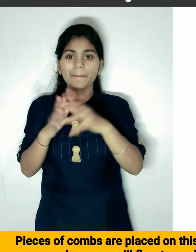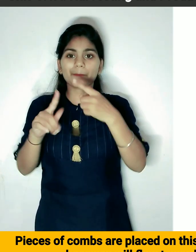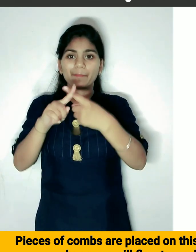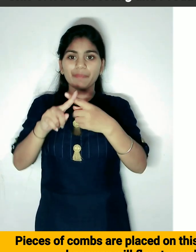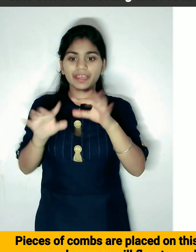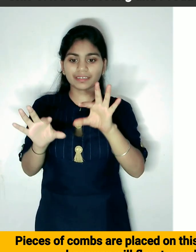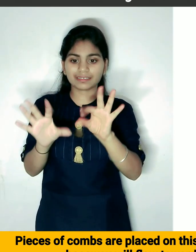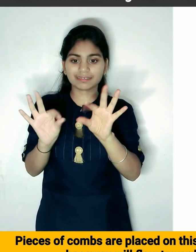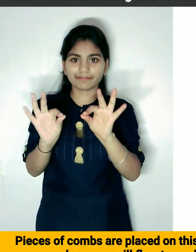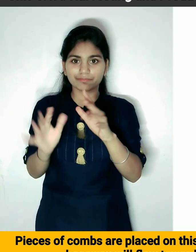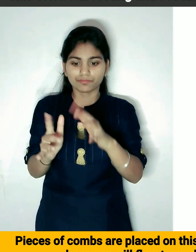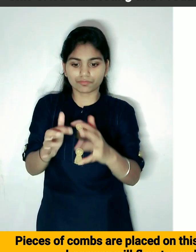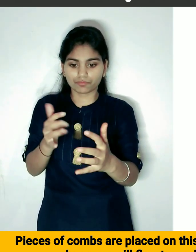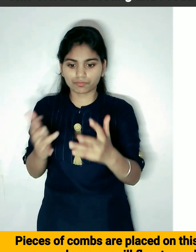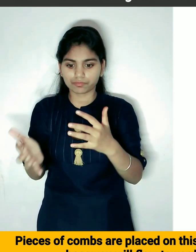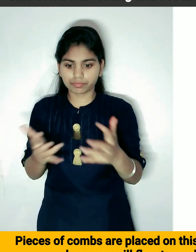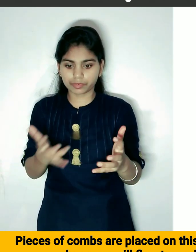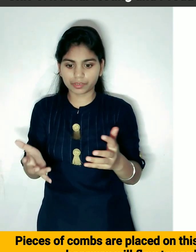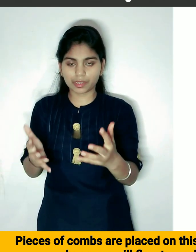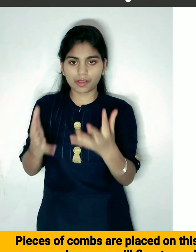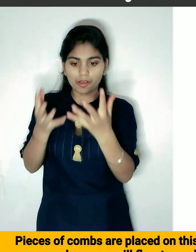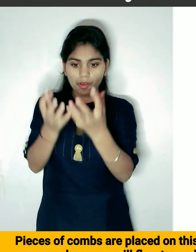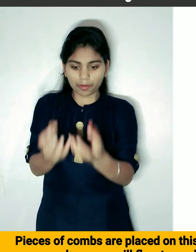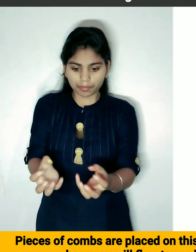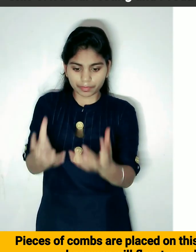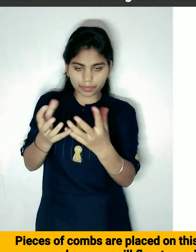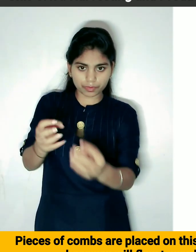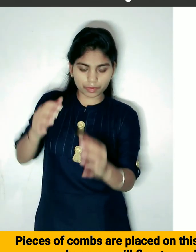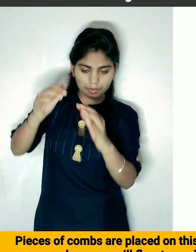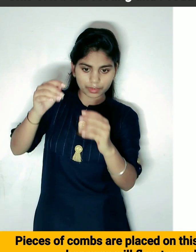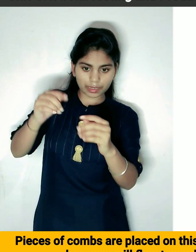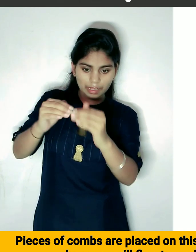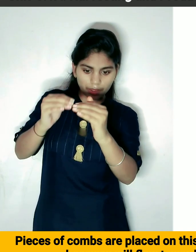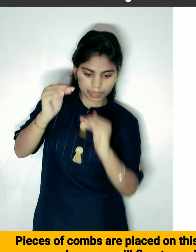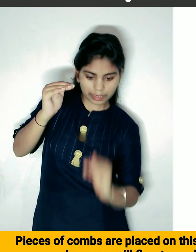side and will be deposited in the container.